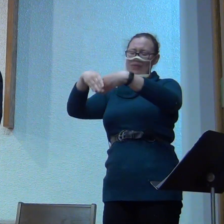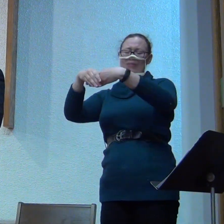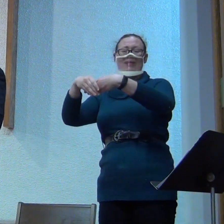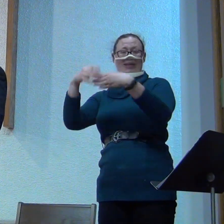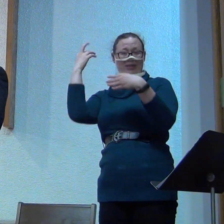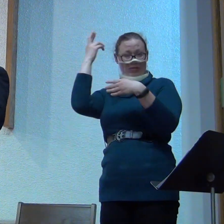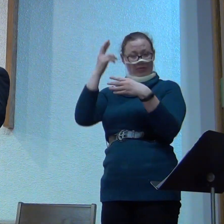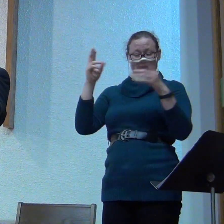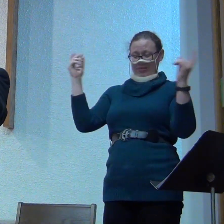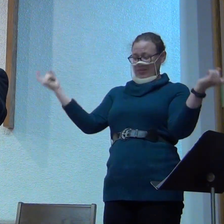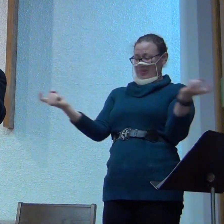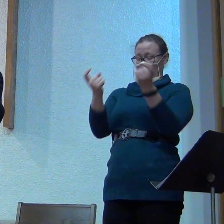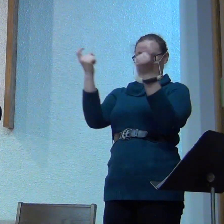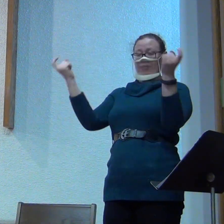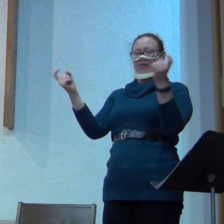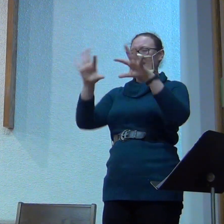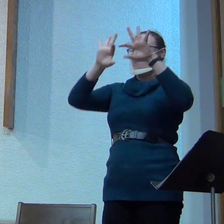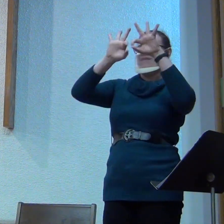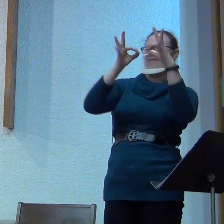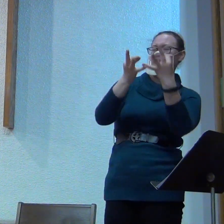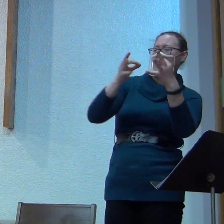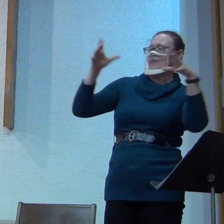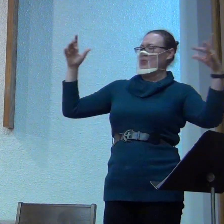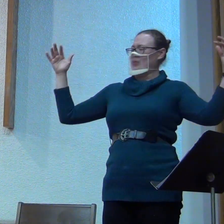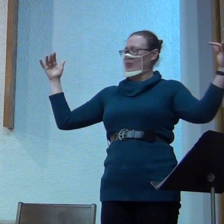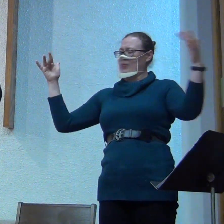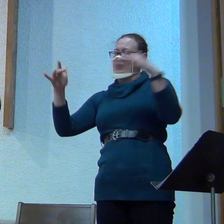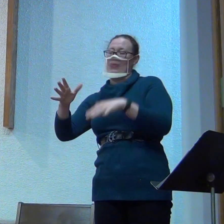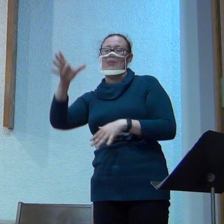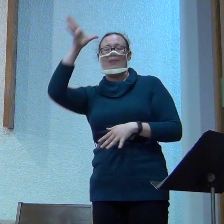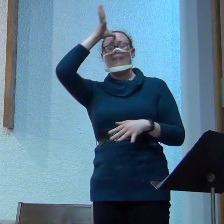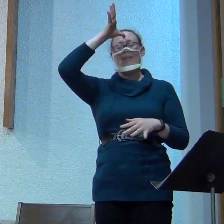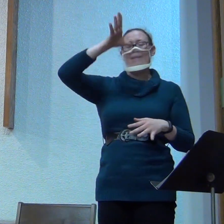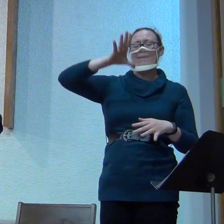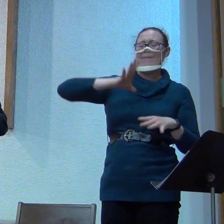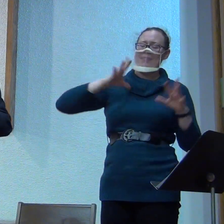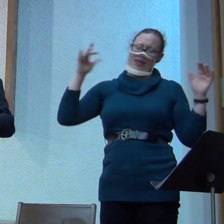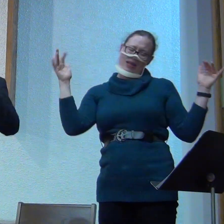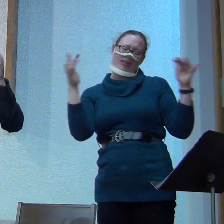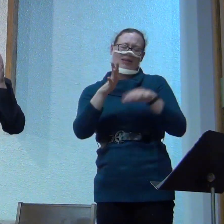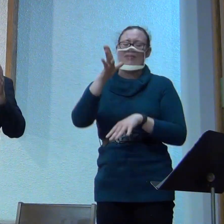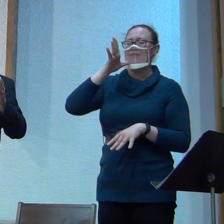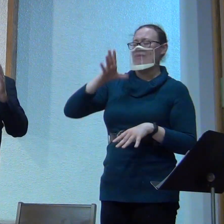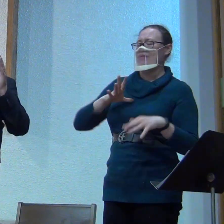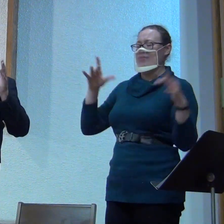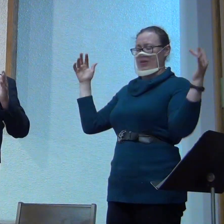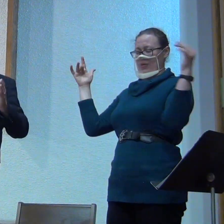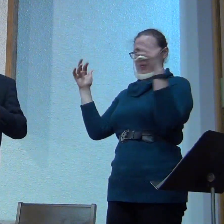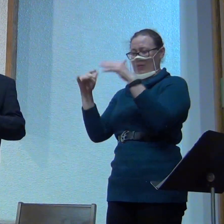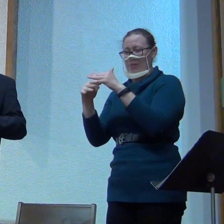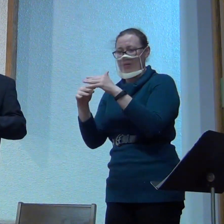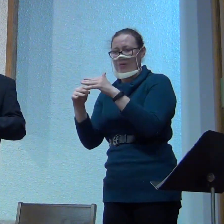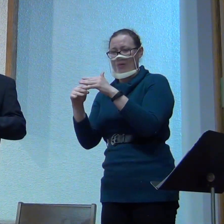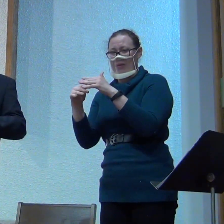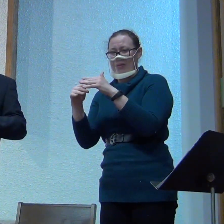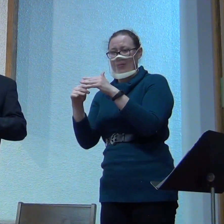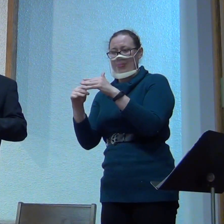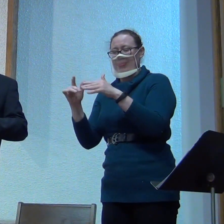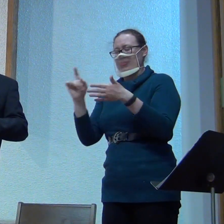came together, and the men folk came together, the women folk came together, and it was a